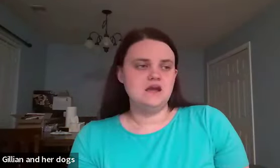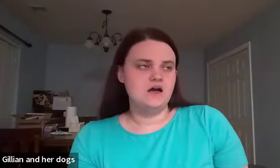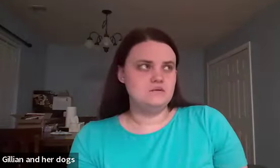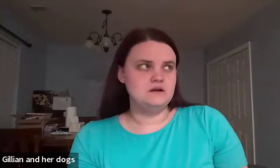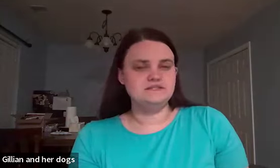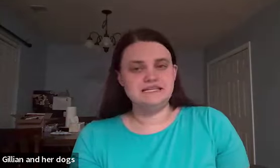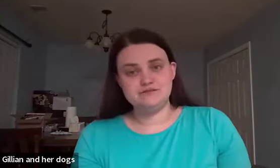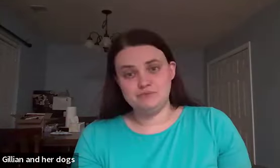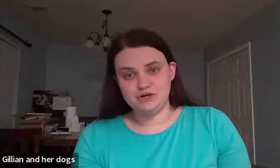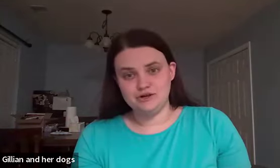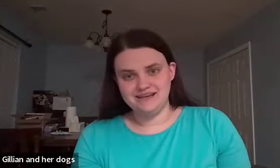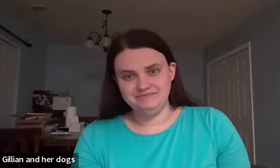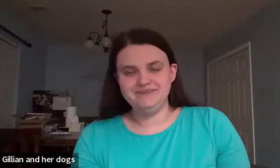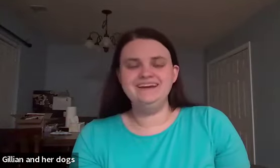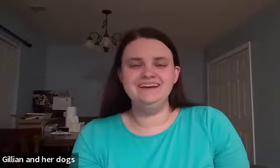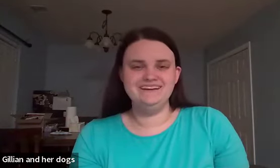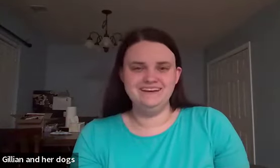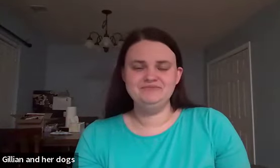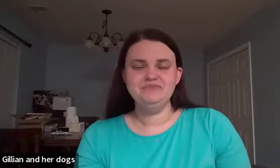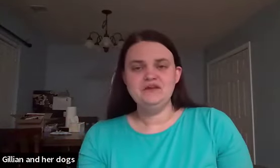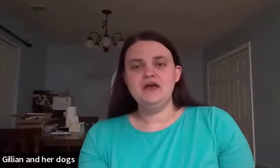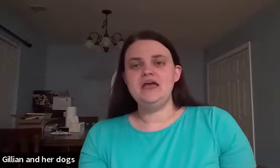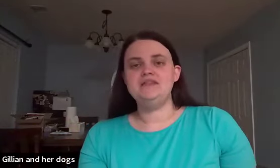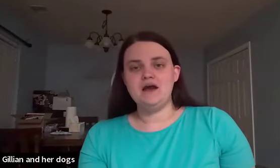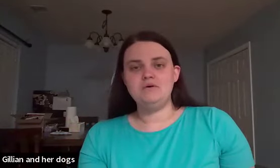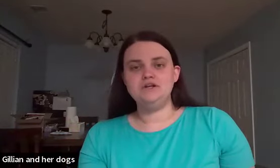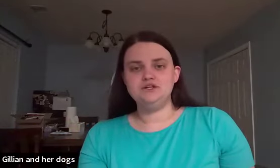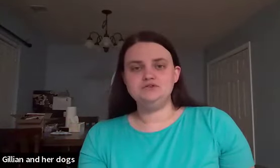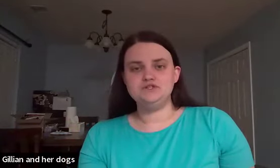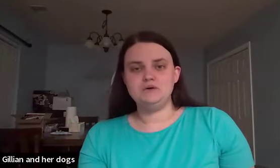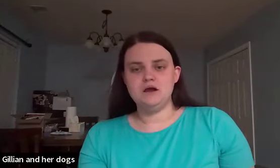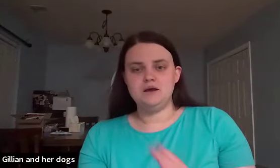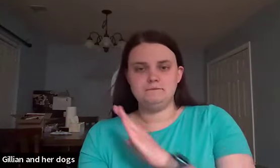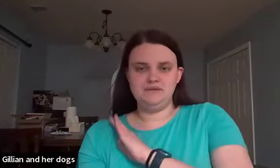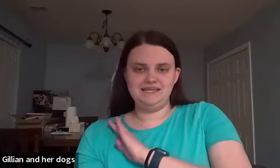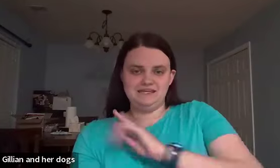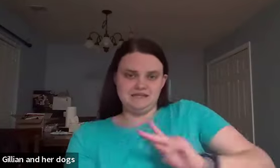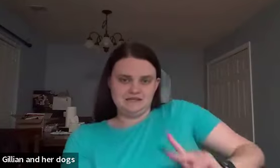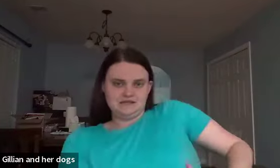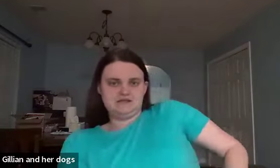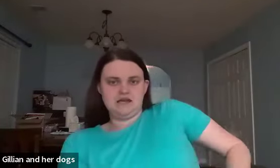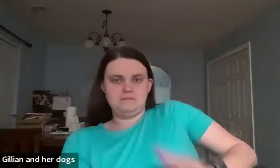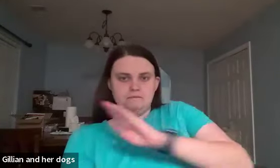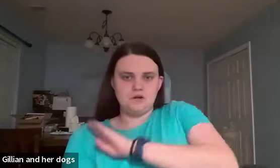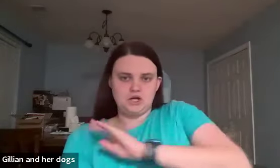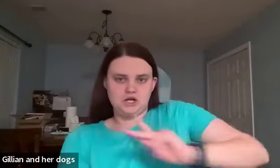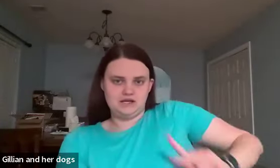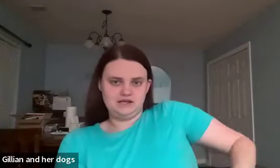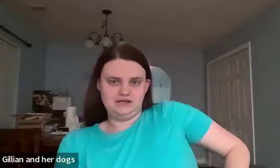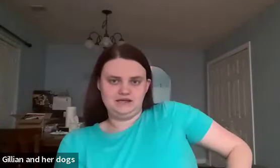The other one I've seen is Burger King. And that one you do BK, Burger